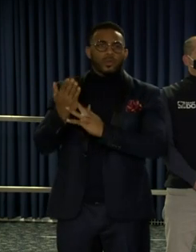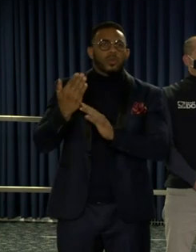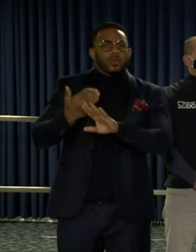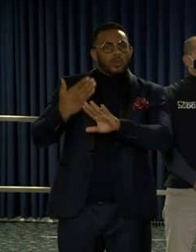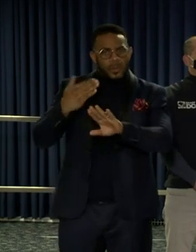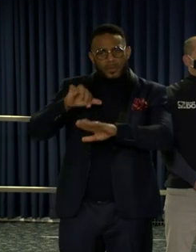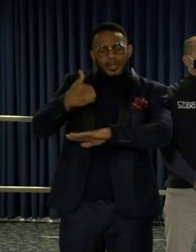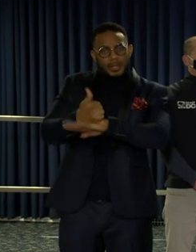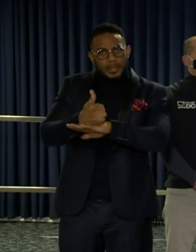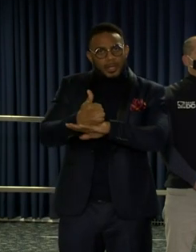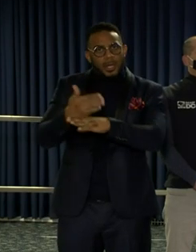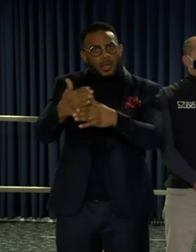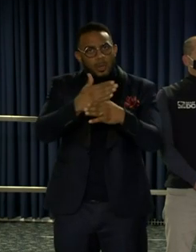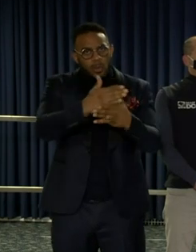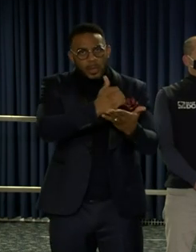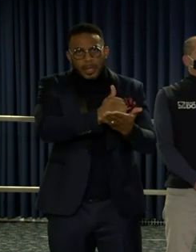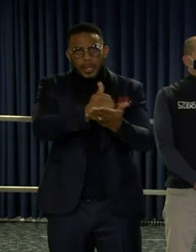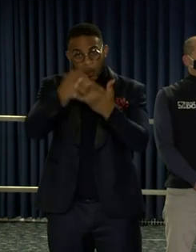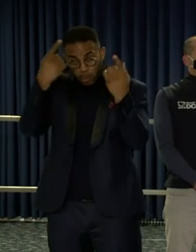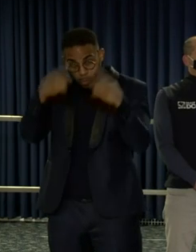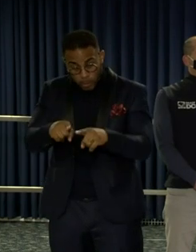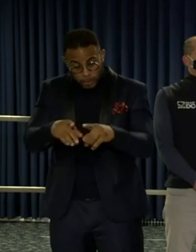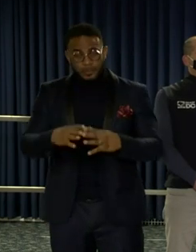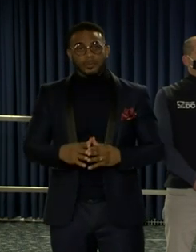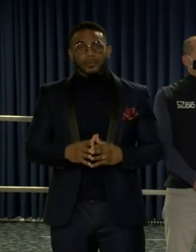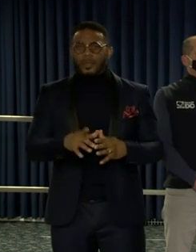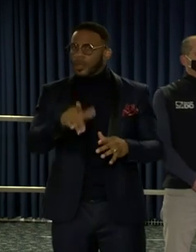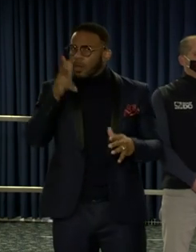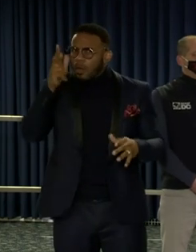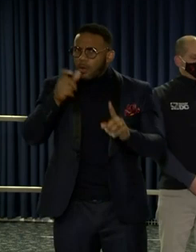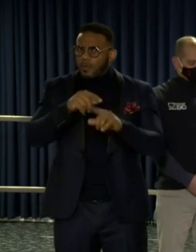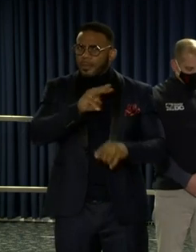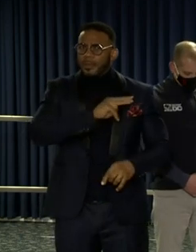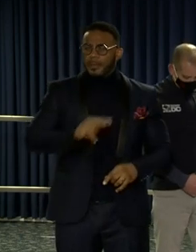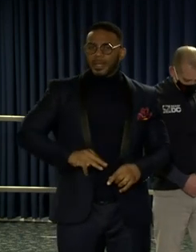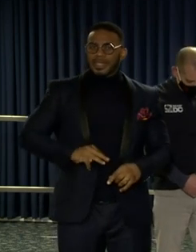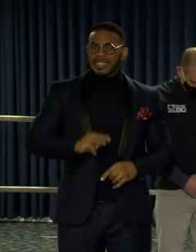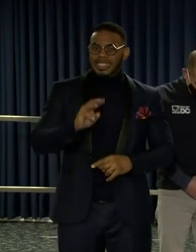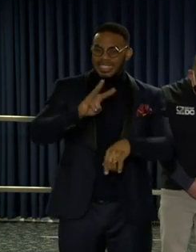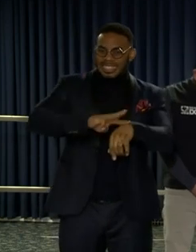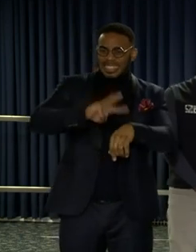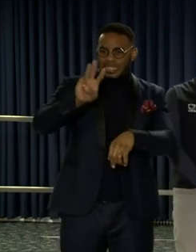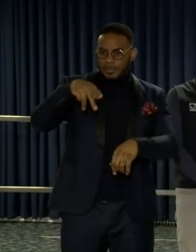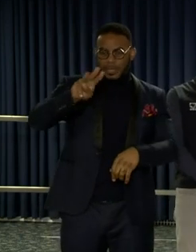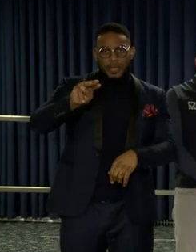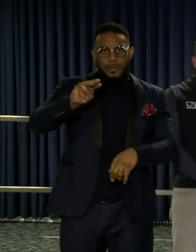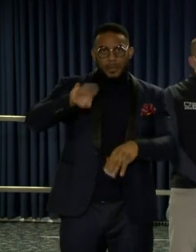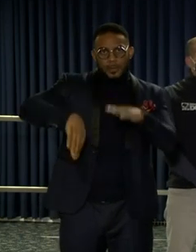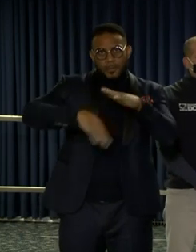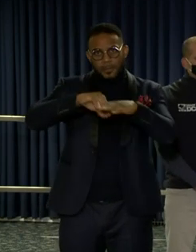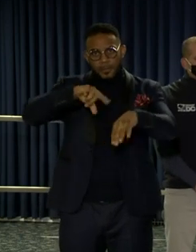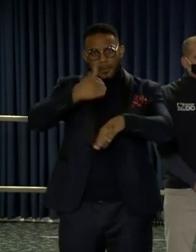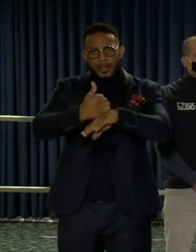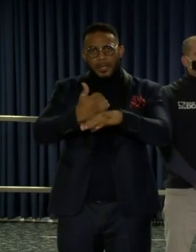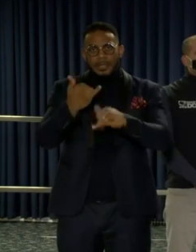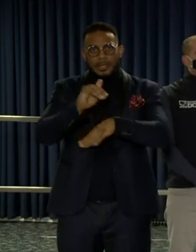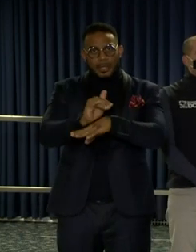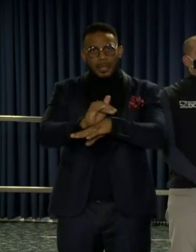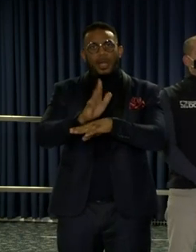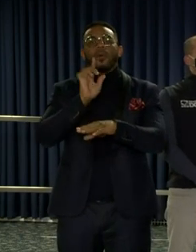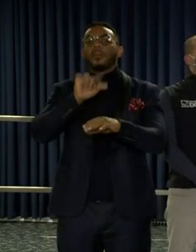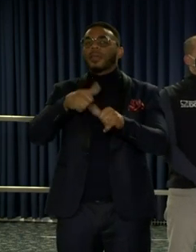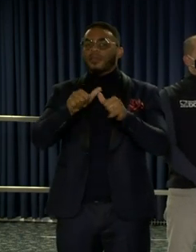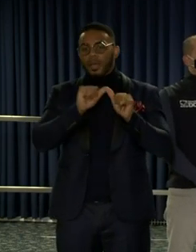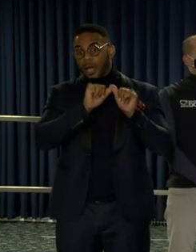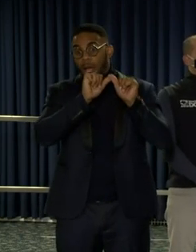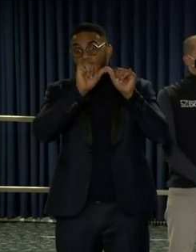previously in place mutual aid agreement. As you heard from the mayor, a 6 p.m. curfew has been put in place tonight and will be